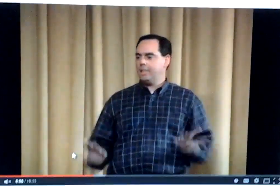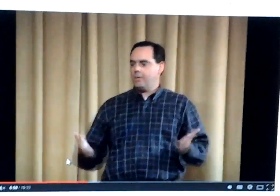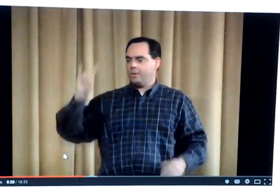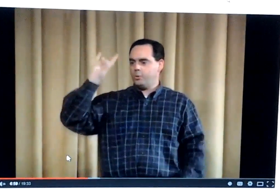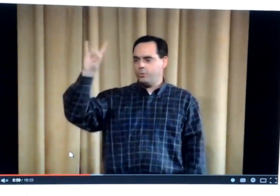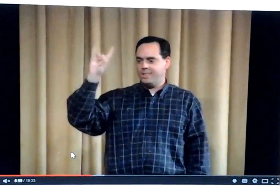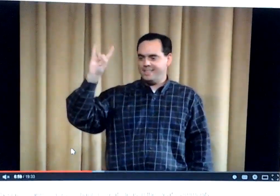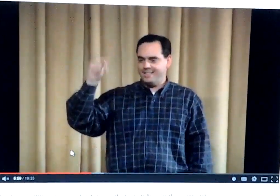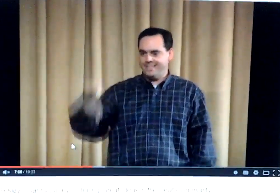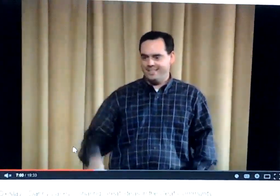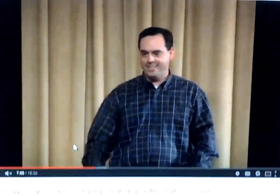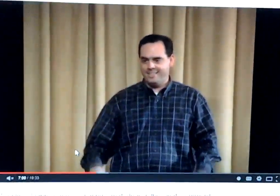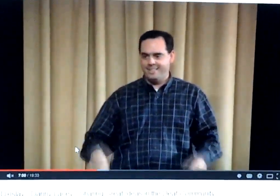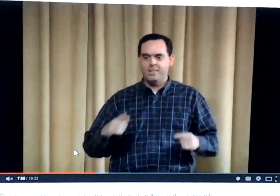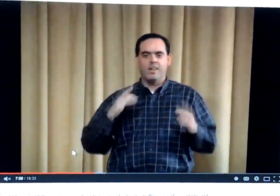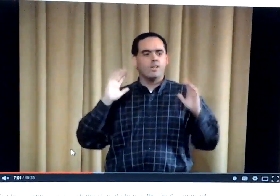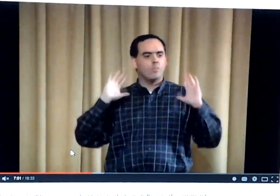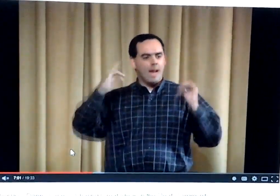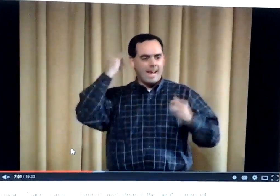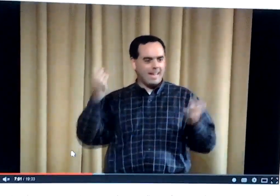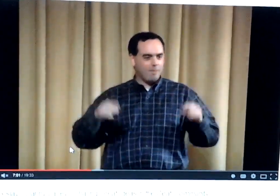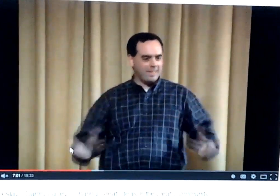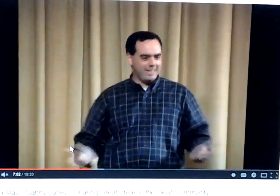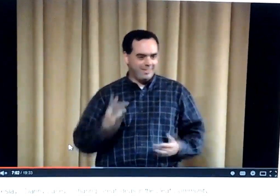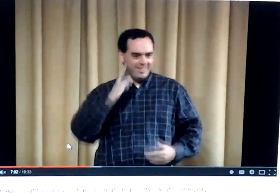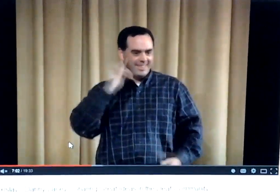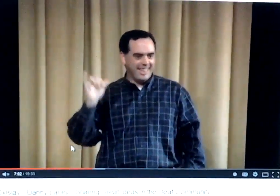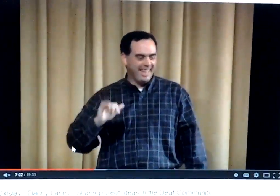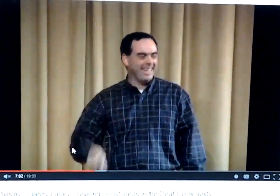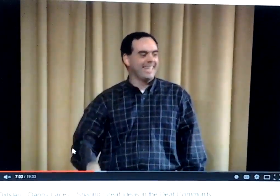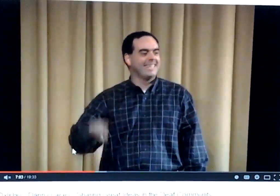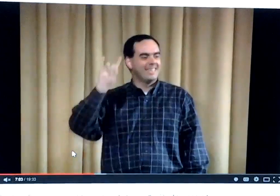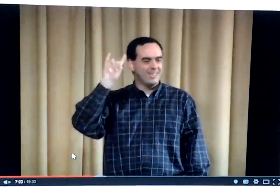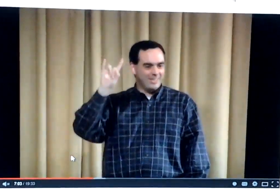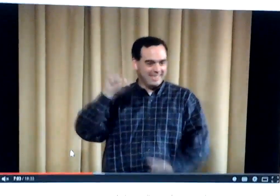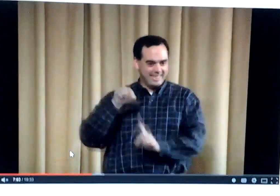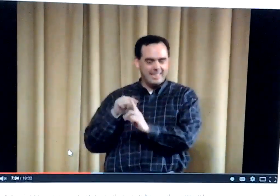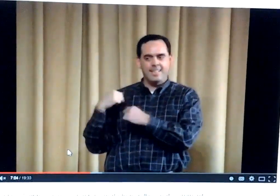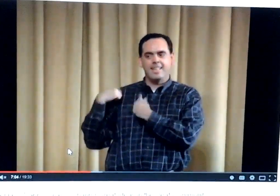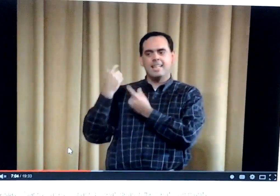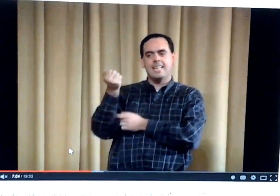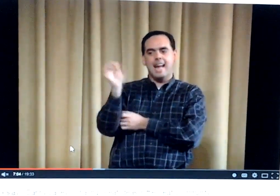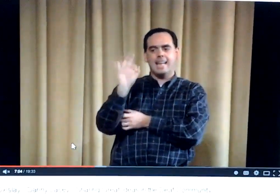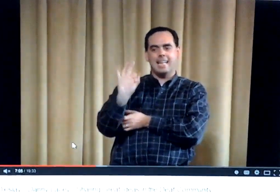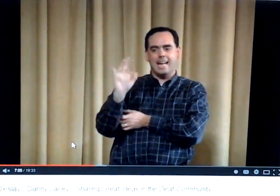So I see it starts with rock and roll in California.